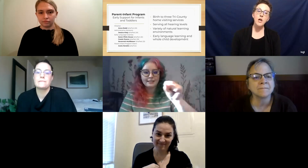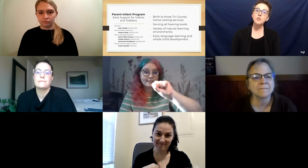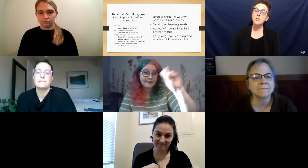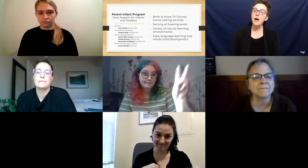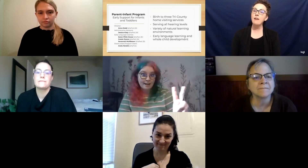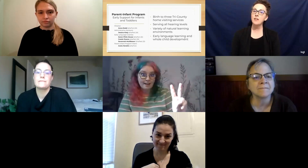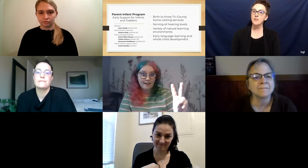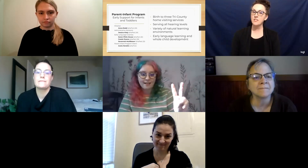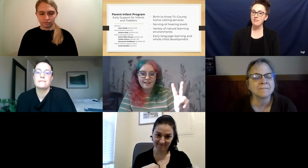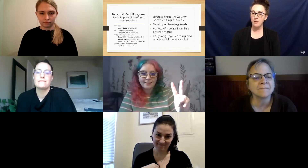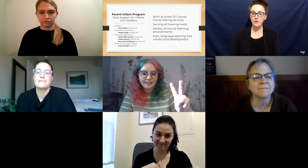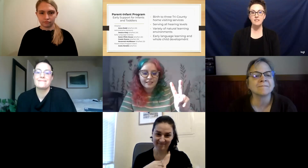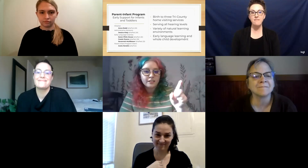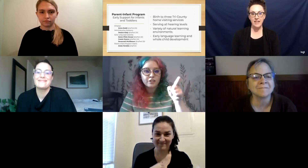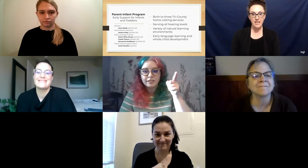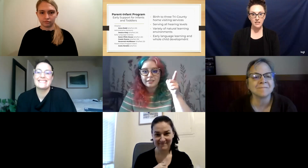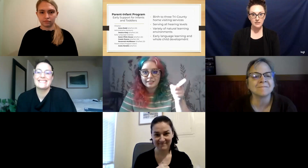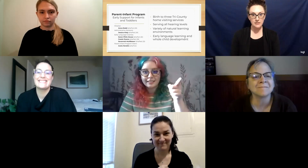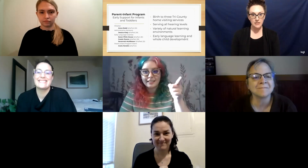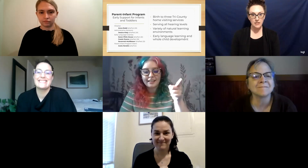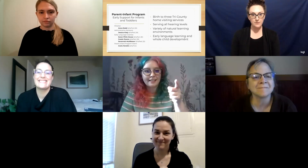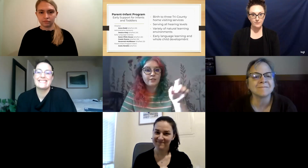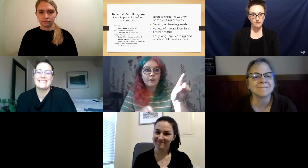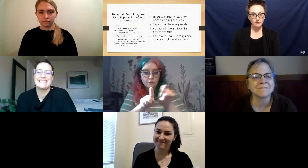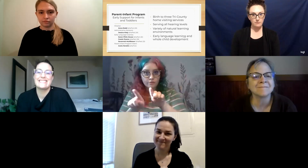We also have another staff member, Savannah.